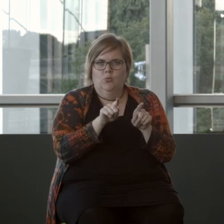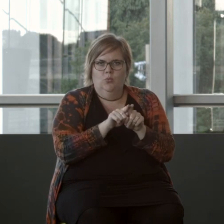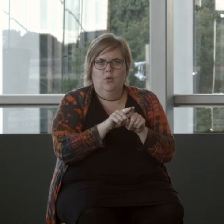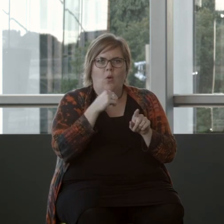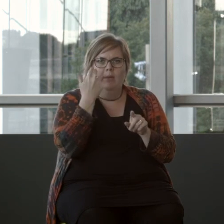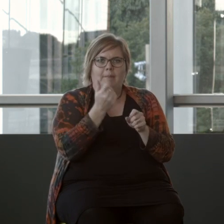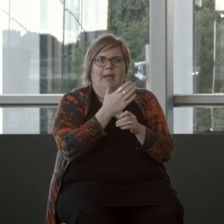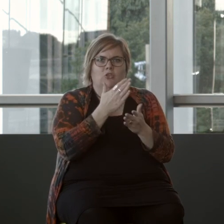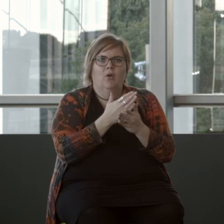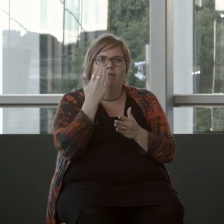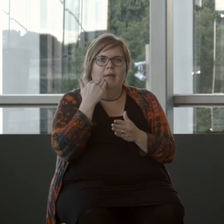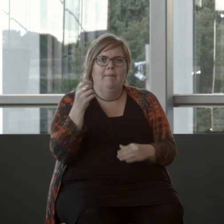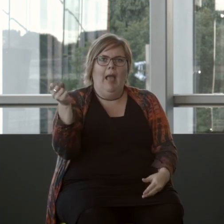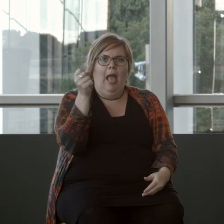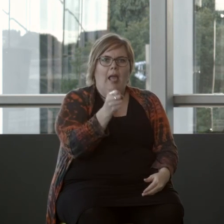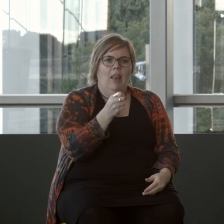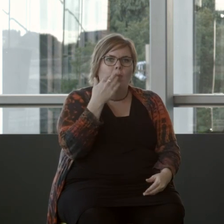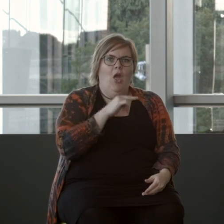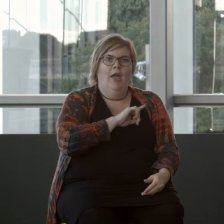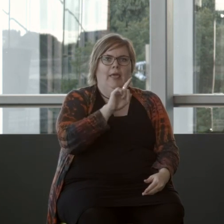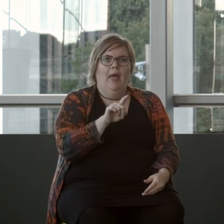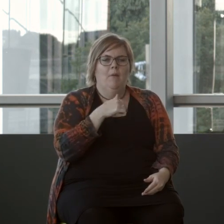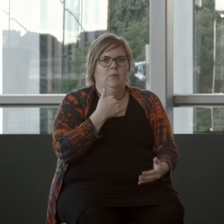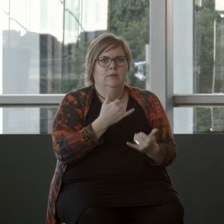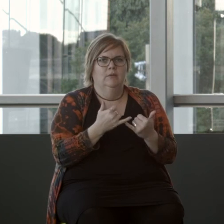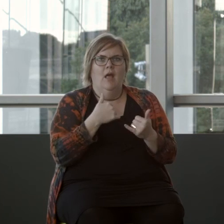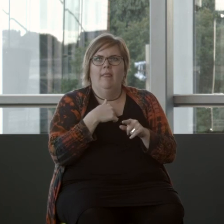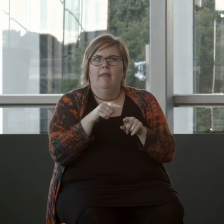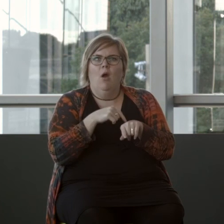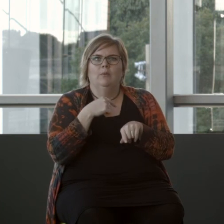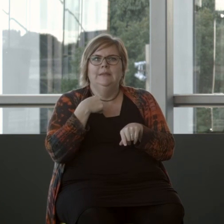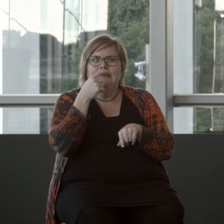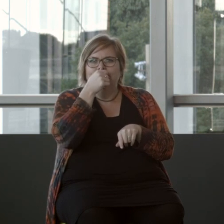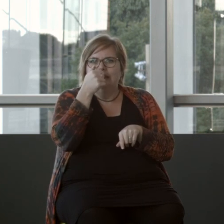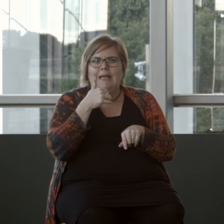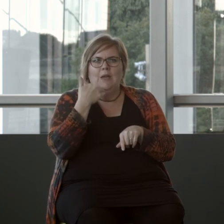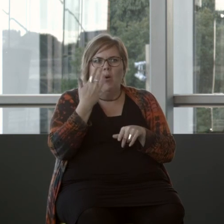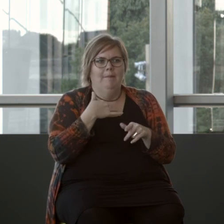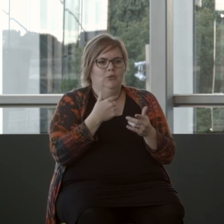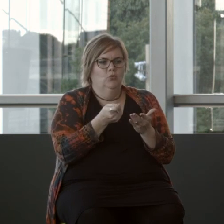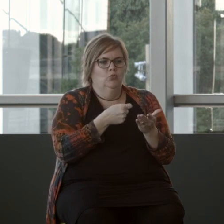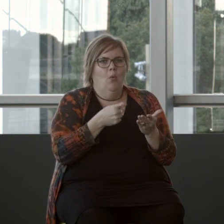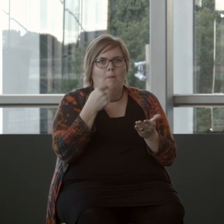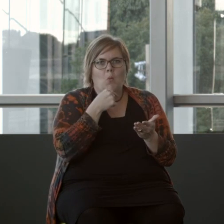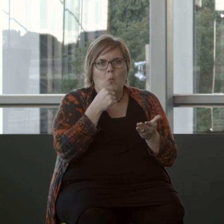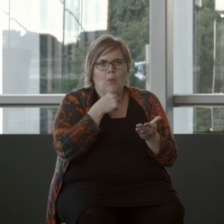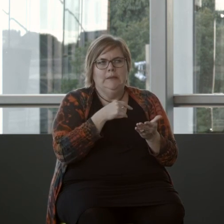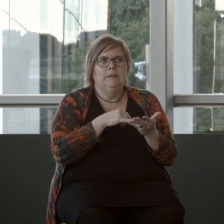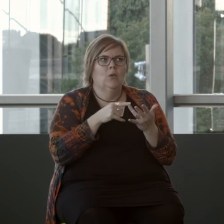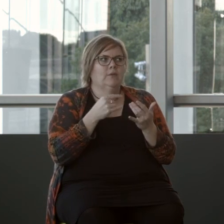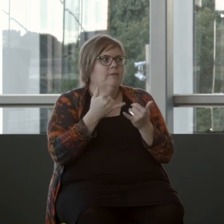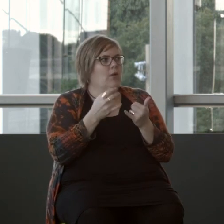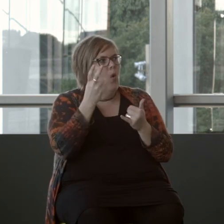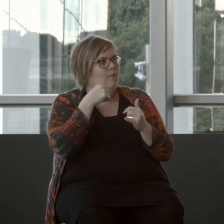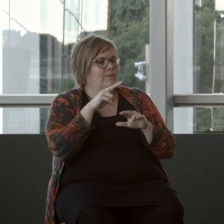they had a female figure on the day that I was there, because I was like 16 and they didn't want me drawing boys. So, you know, it was really old school,